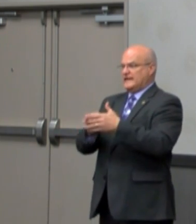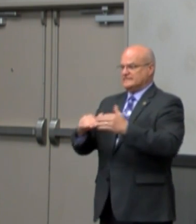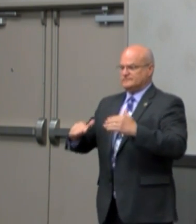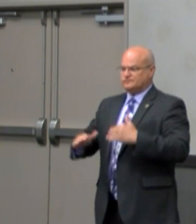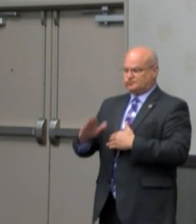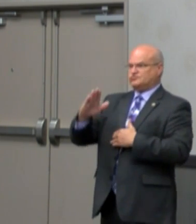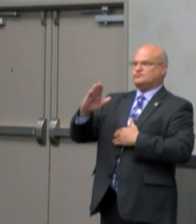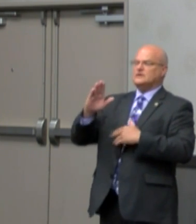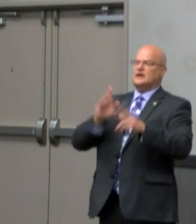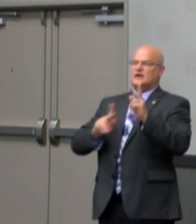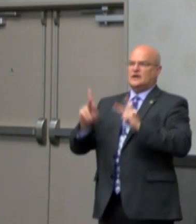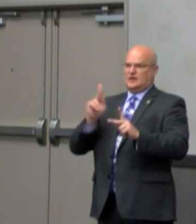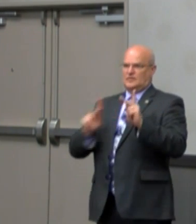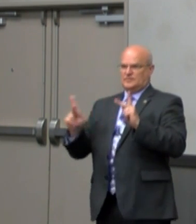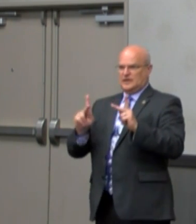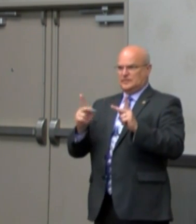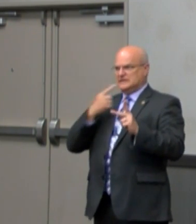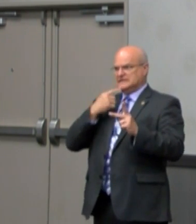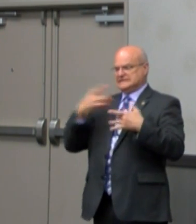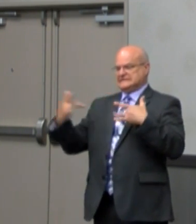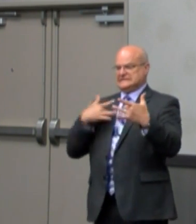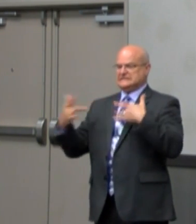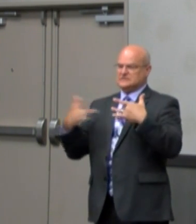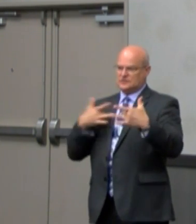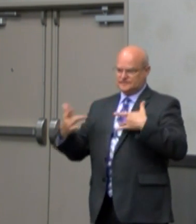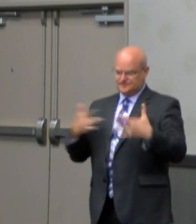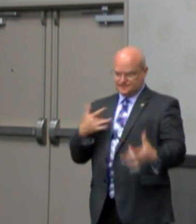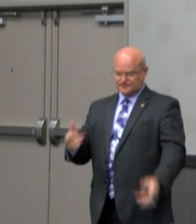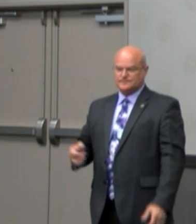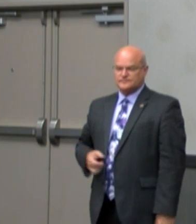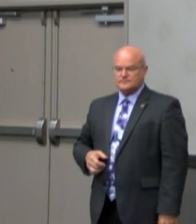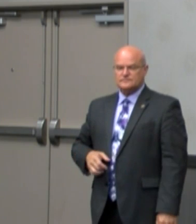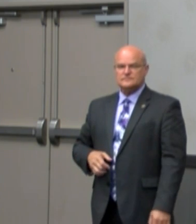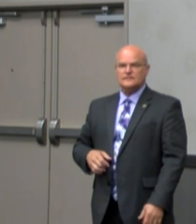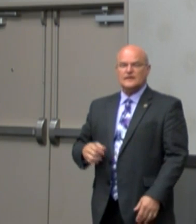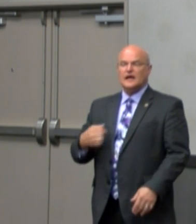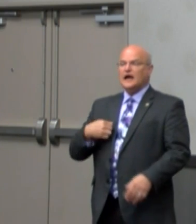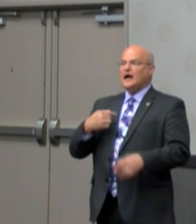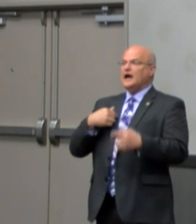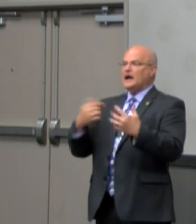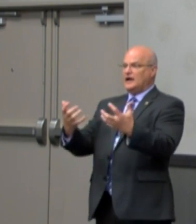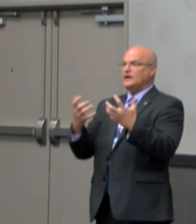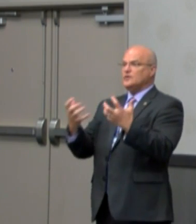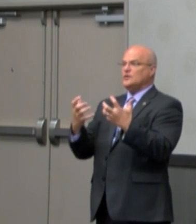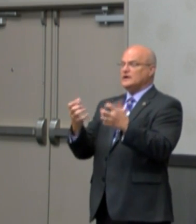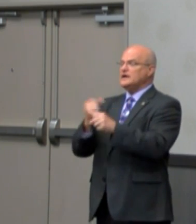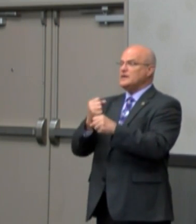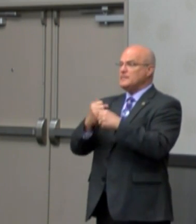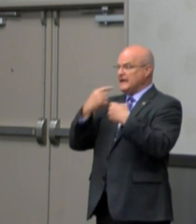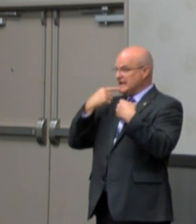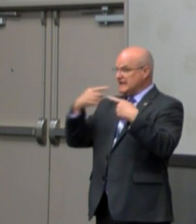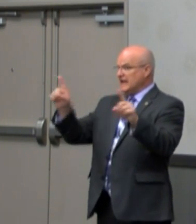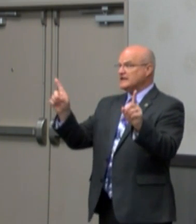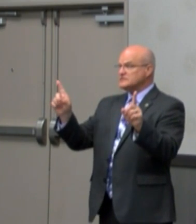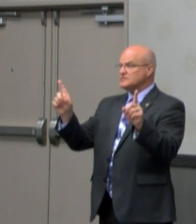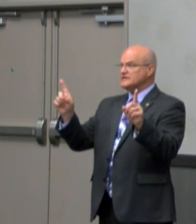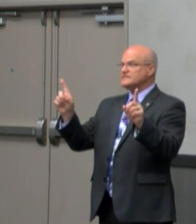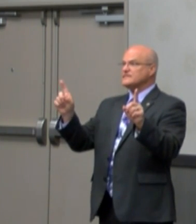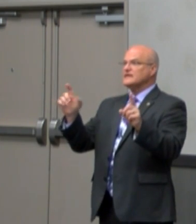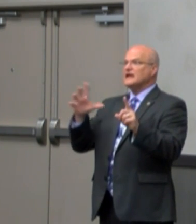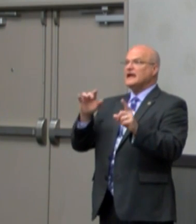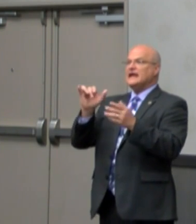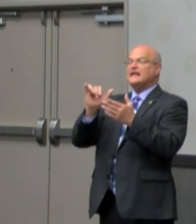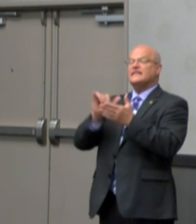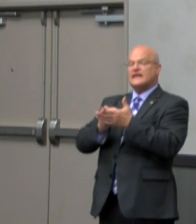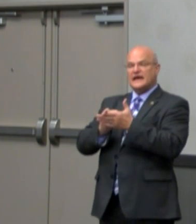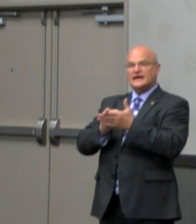resurgence that people express concerns about. Now, I mentioned that I wanted to make an announcement, and